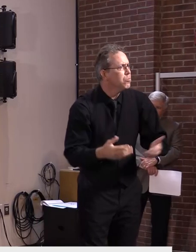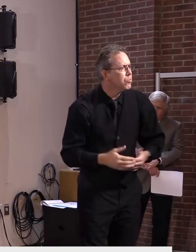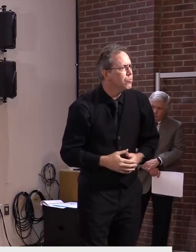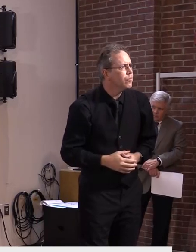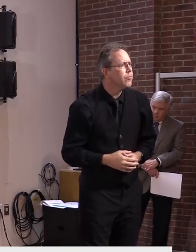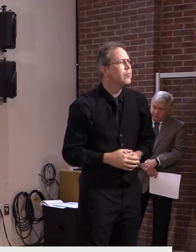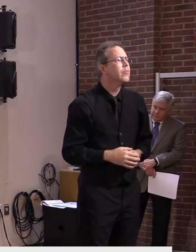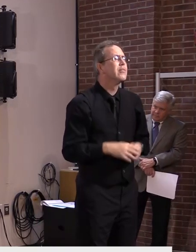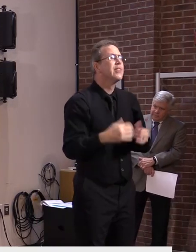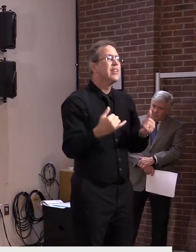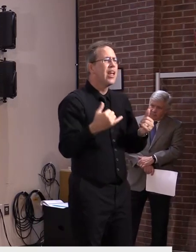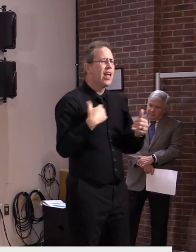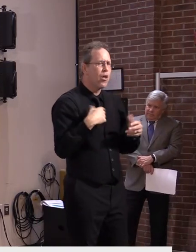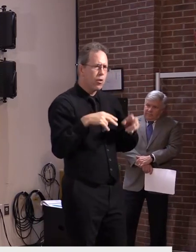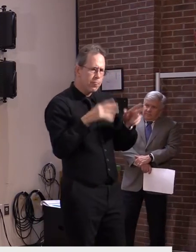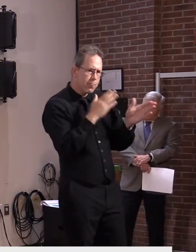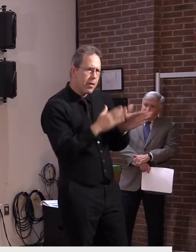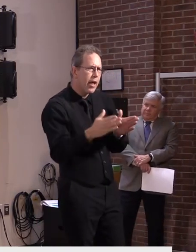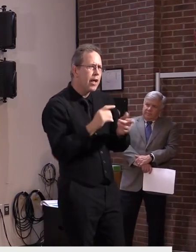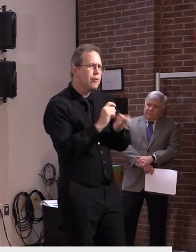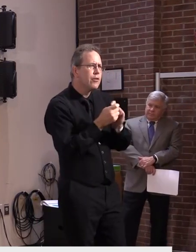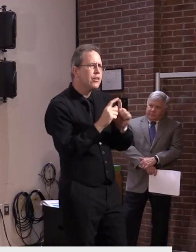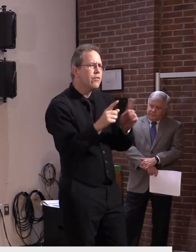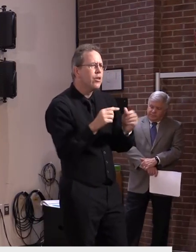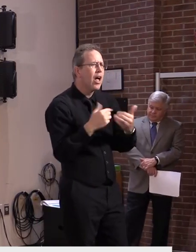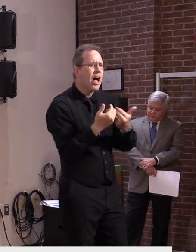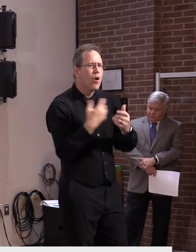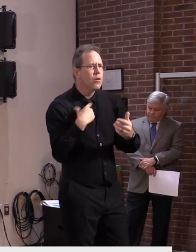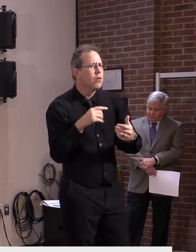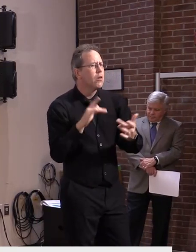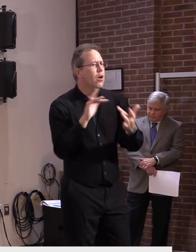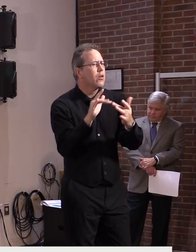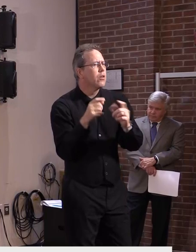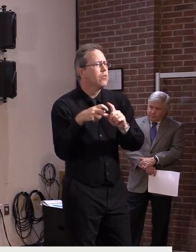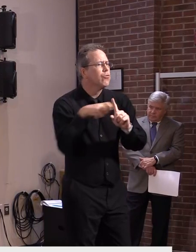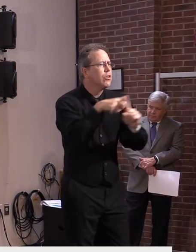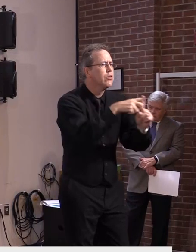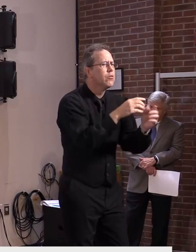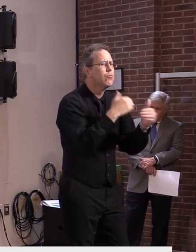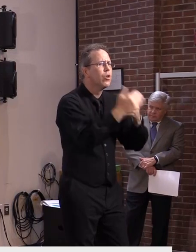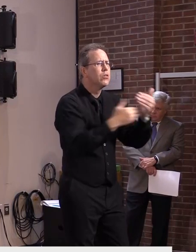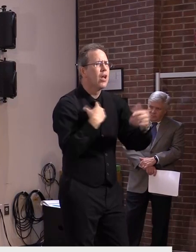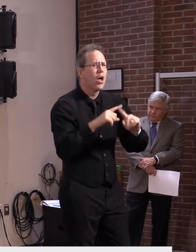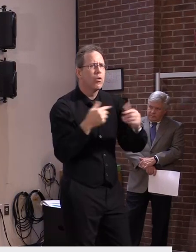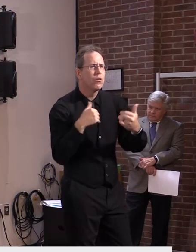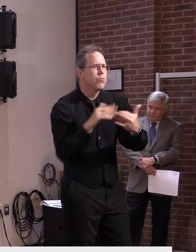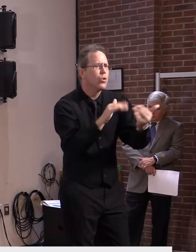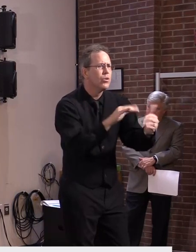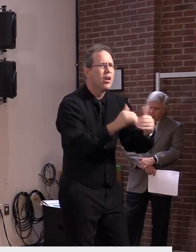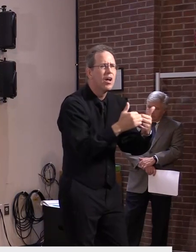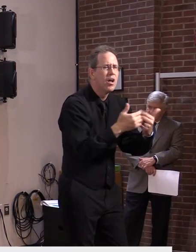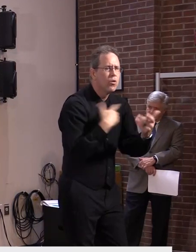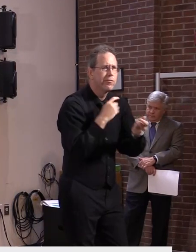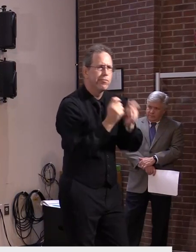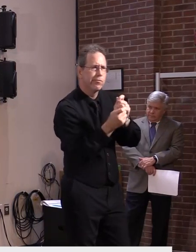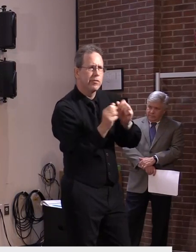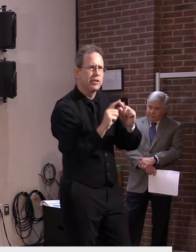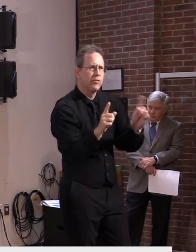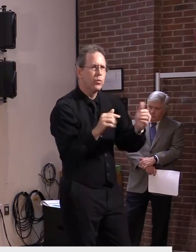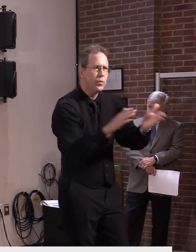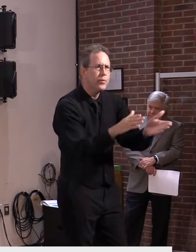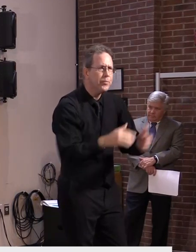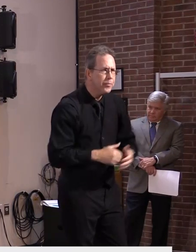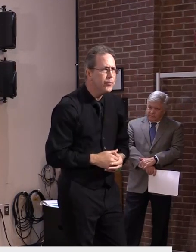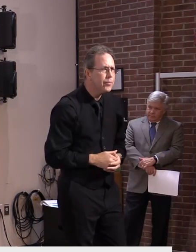process. We're reaching out to various stakeholder groups to see how we can make the process more doable while also protecting our